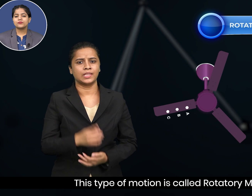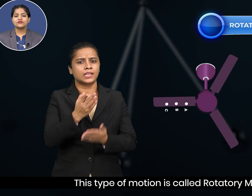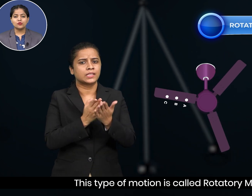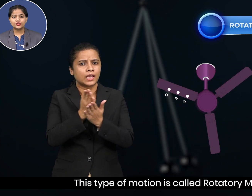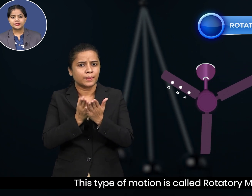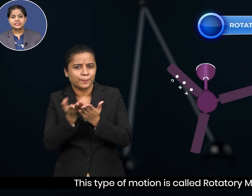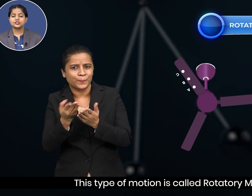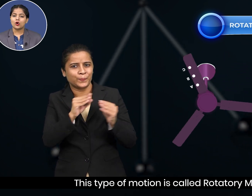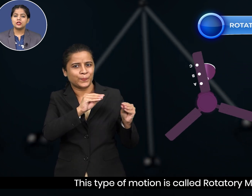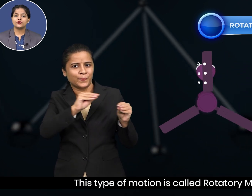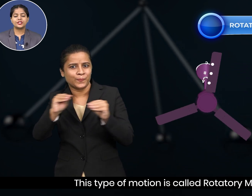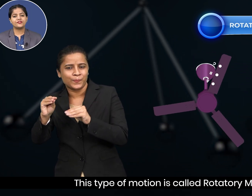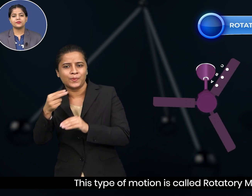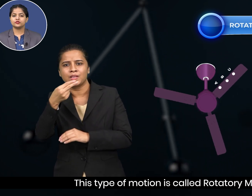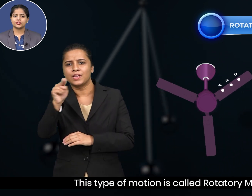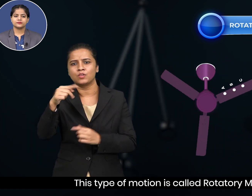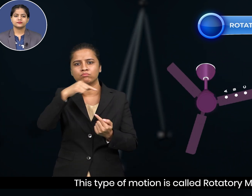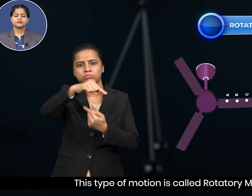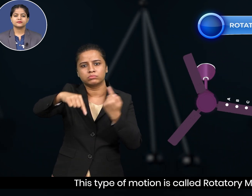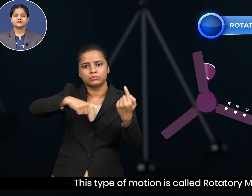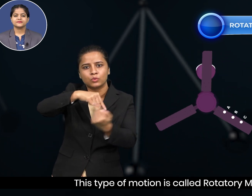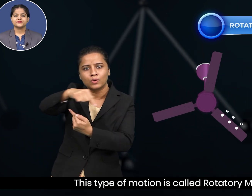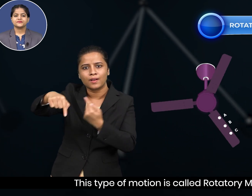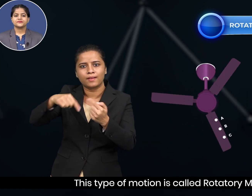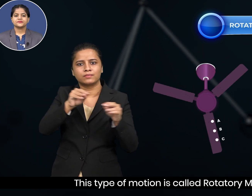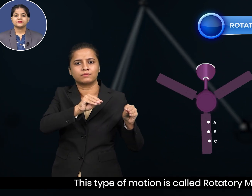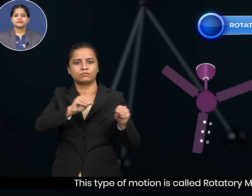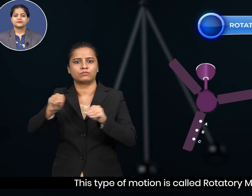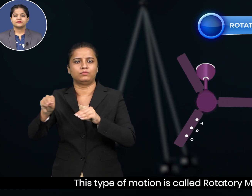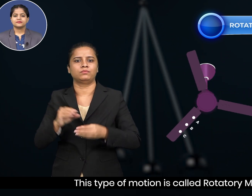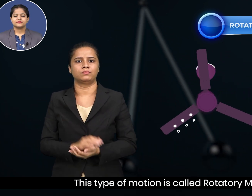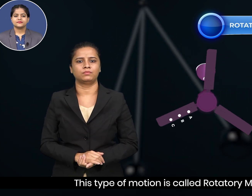This type of motion is called rotatory motion.